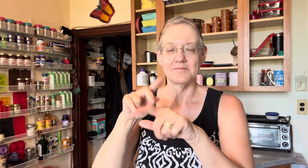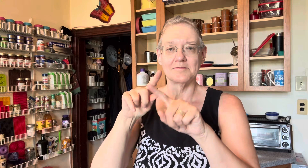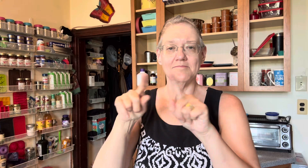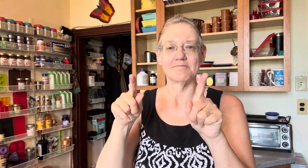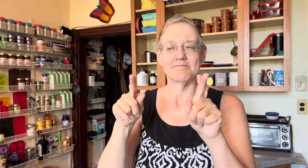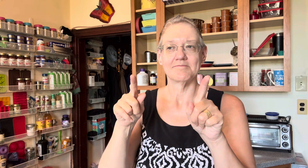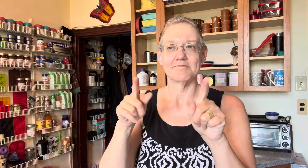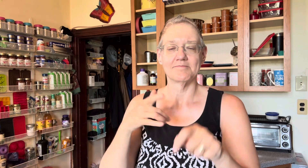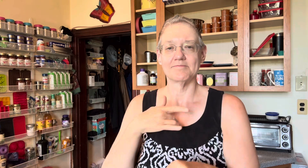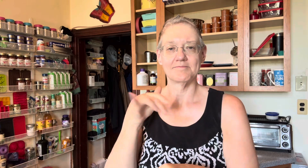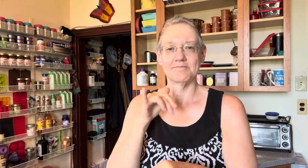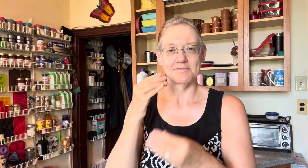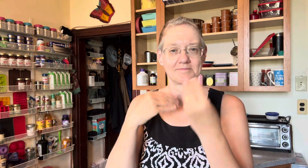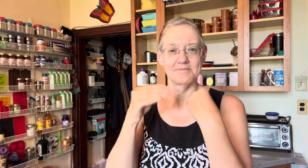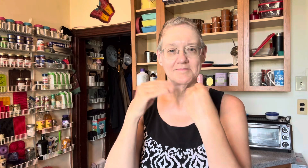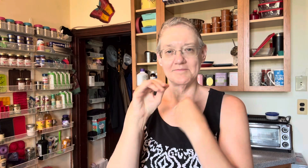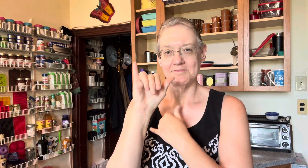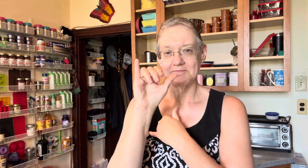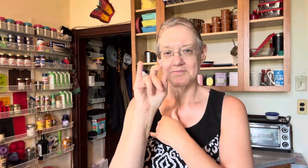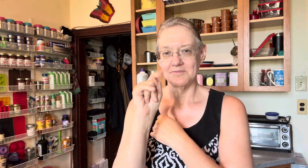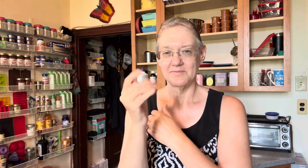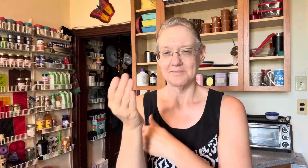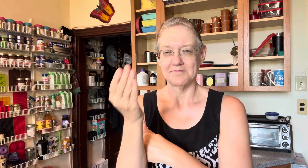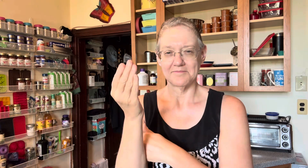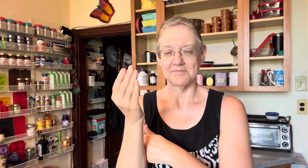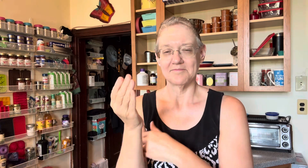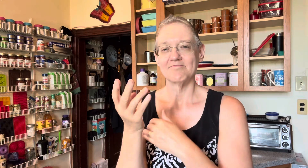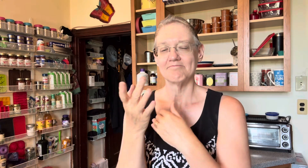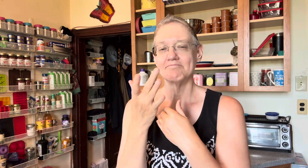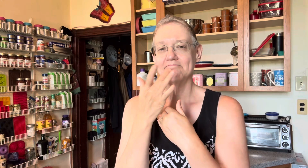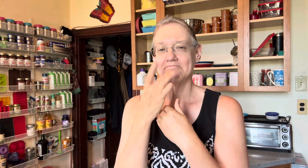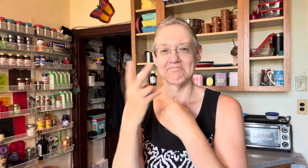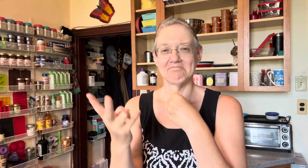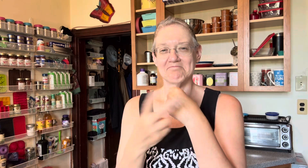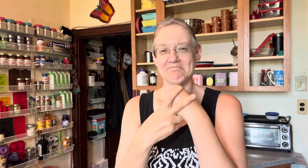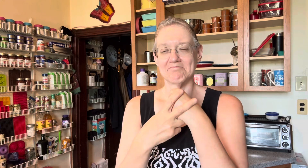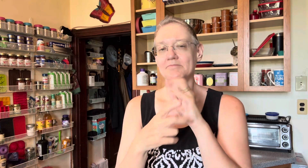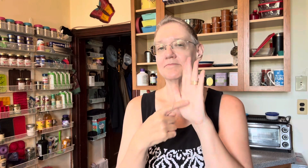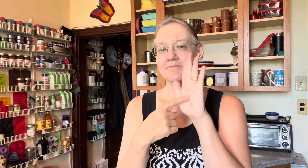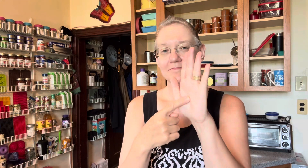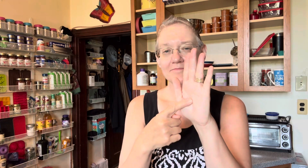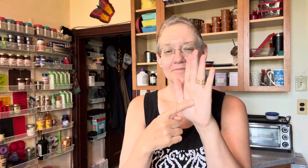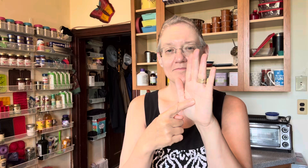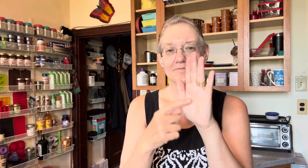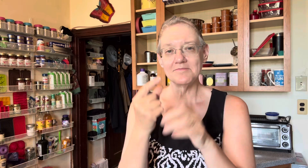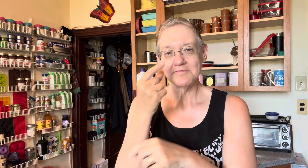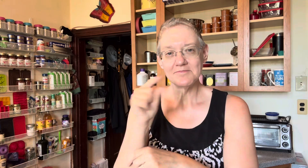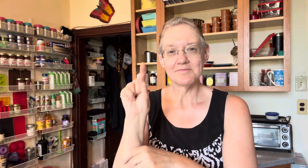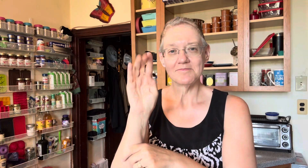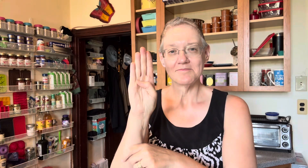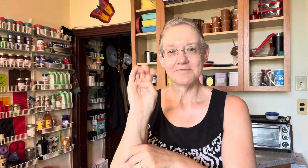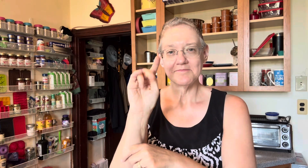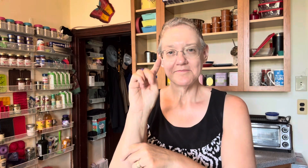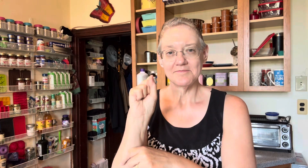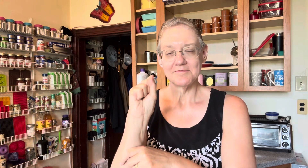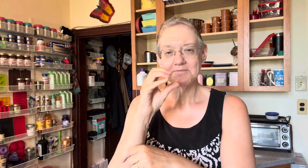normal because I'm including the yogurt. I didn't want to have it as a morning snack. I saved it for lunch. Let me show you